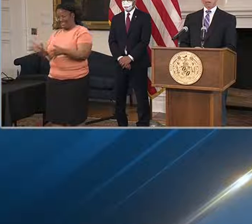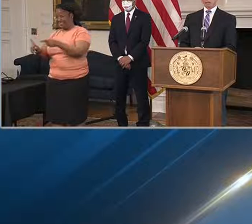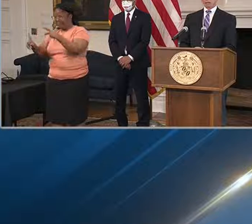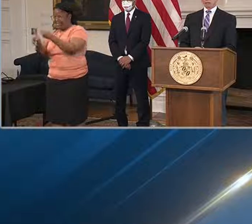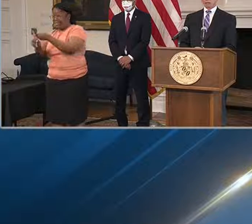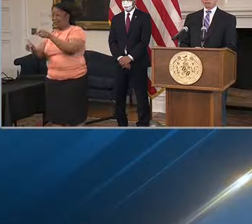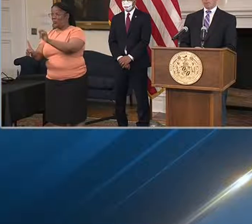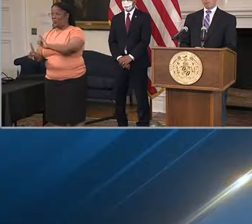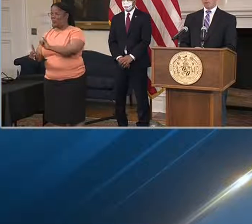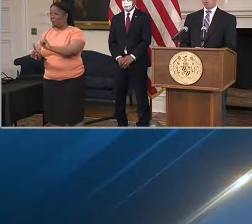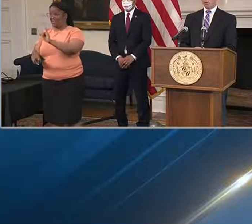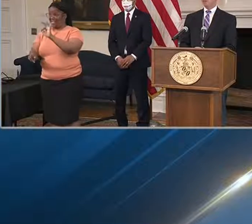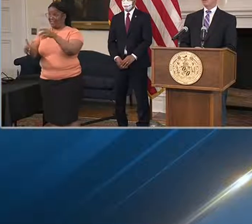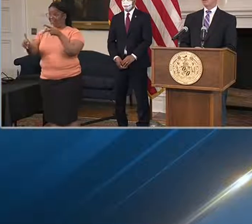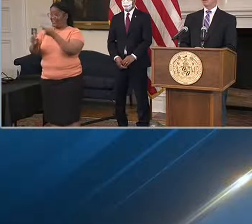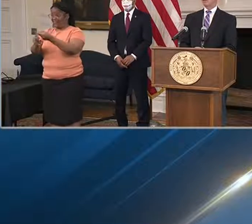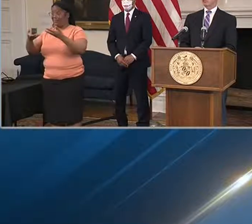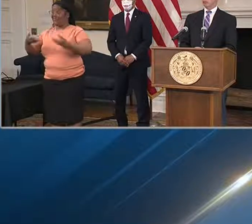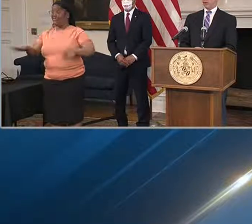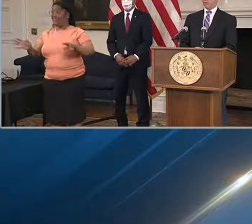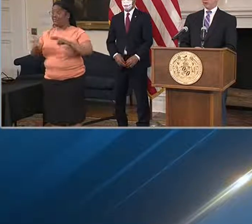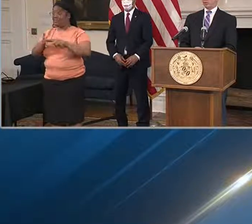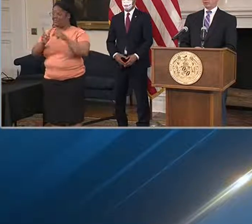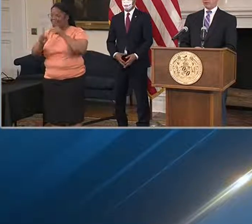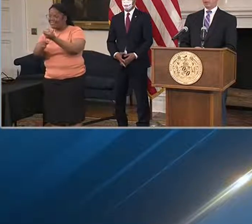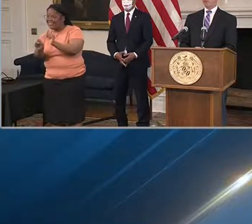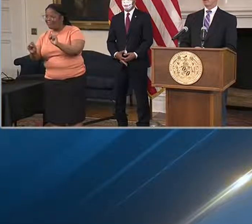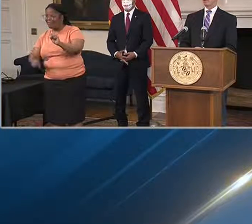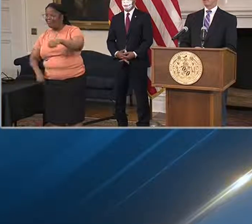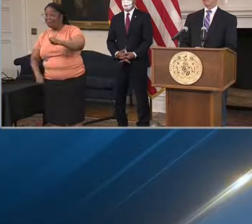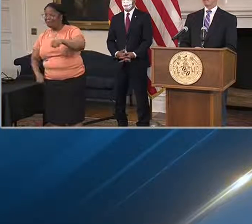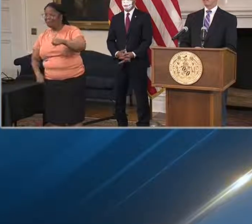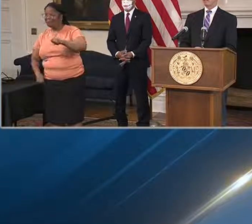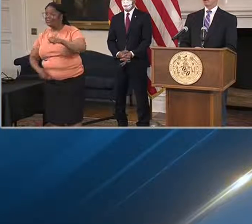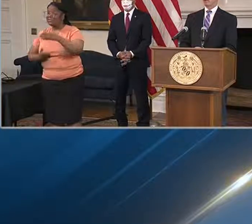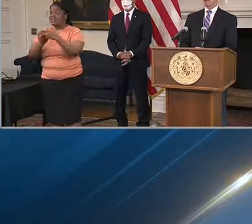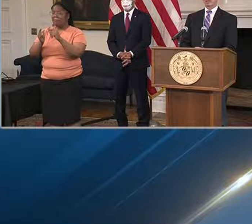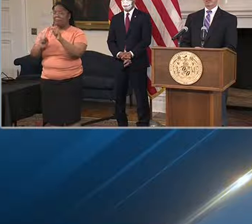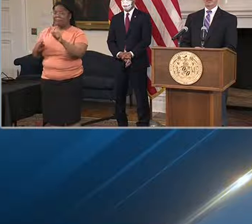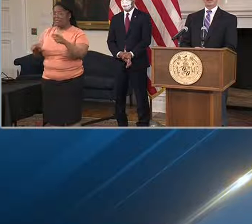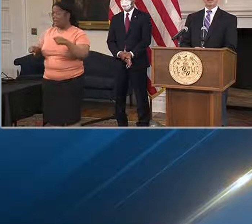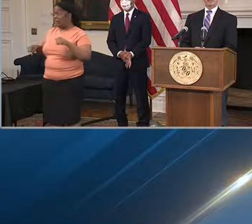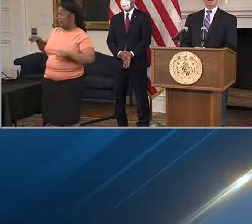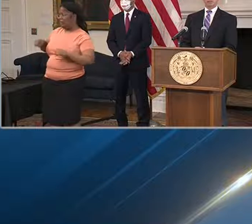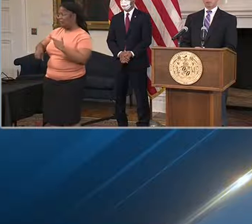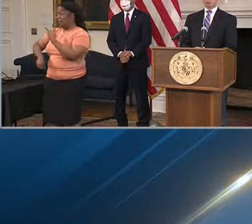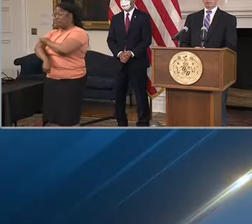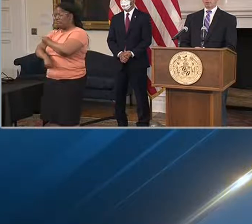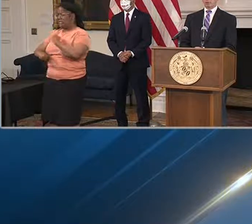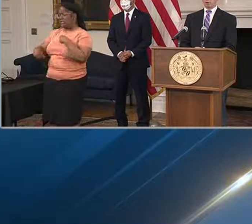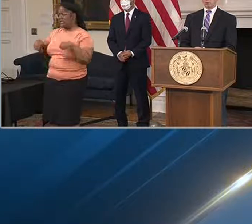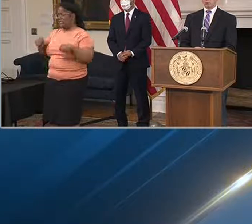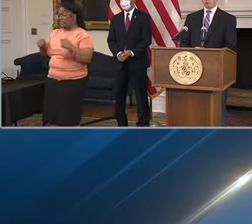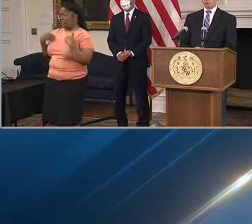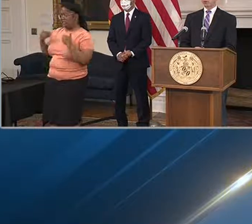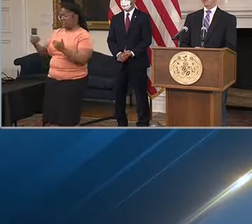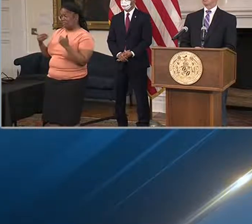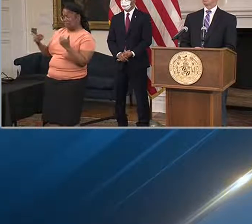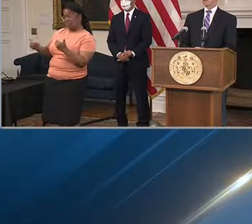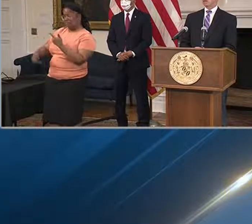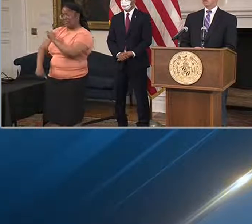is a success. We know that some people still have questions about the COVID-19 vaccines. For example, do they